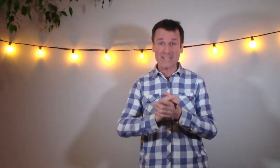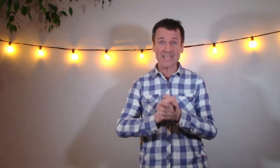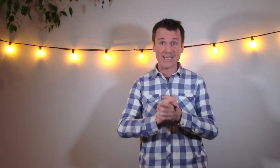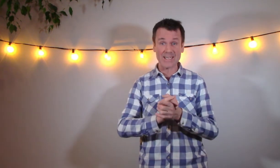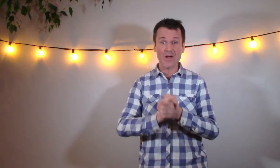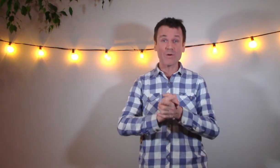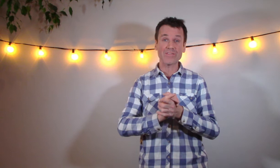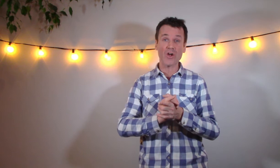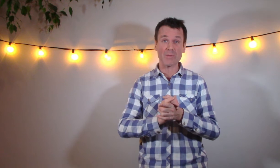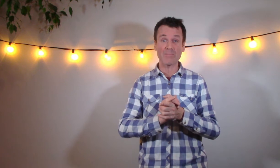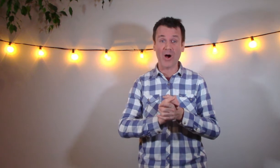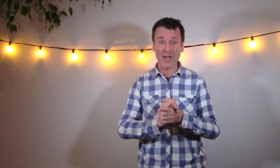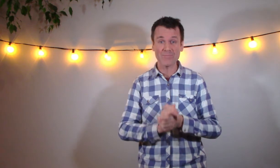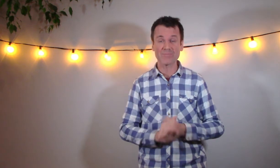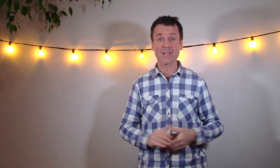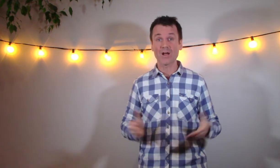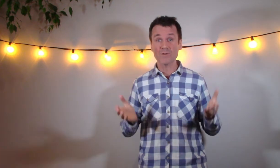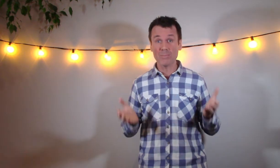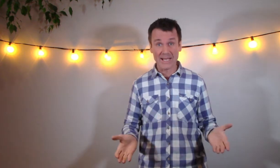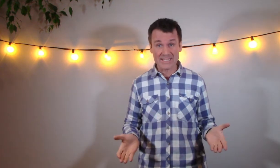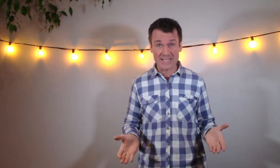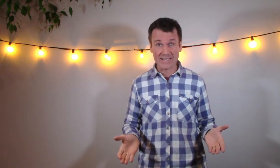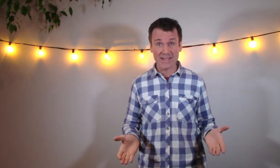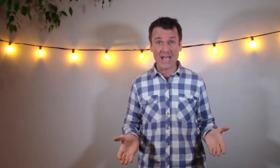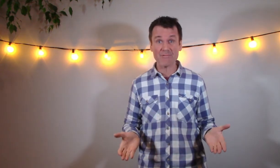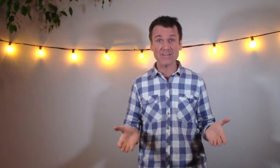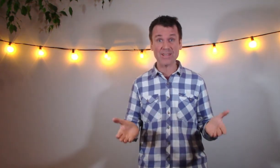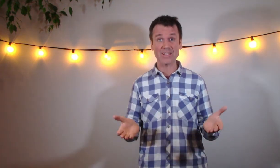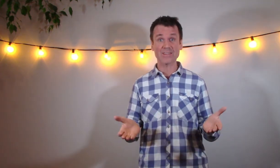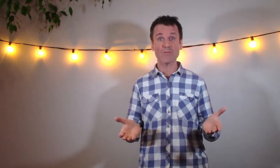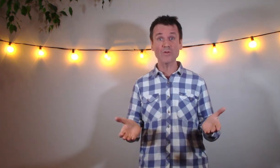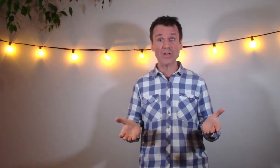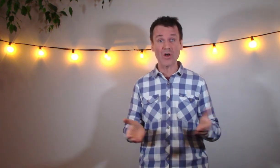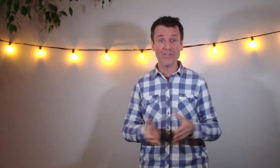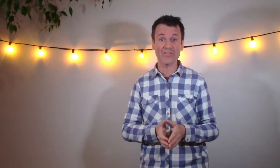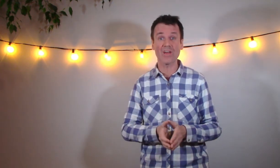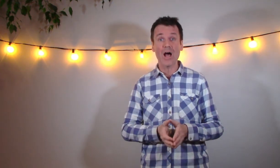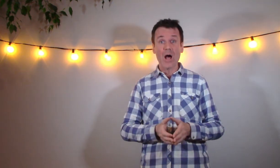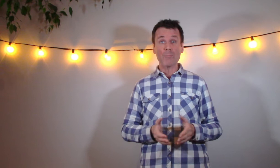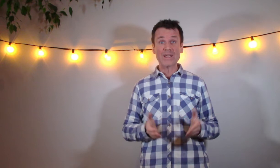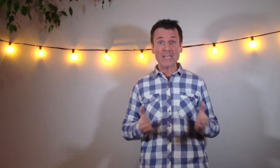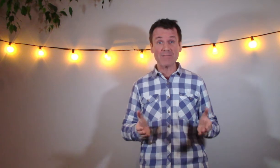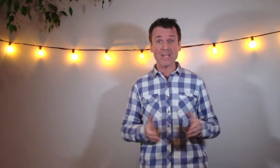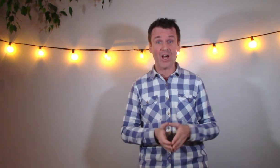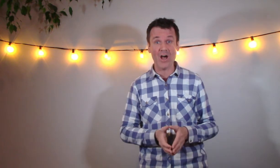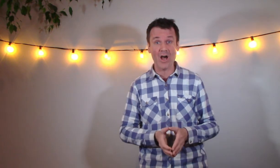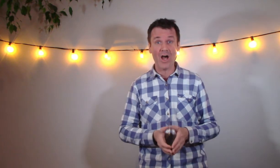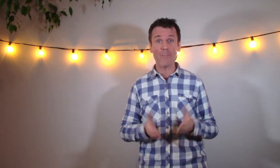sticking with Naomi by replacing everything that Ruth had lost, by giving her a brand